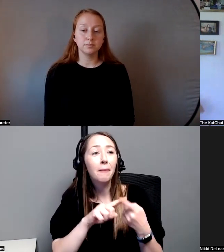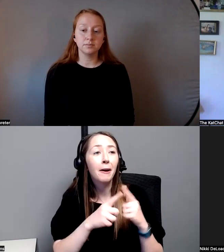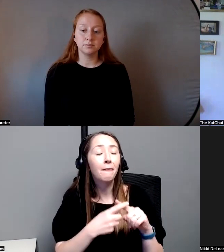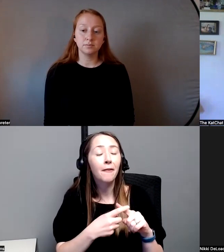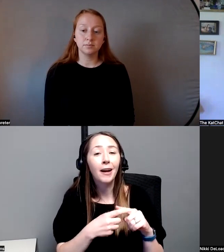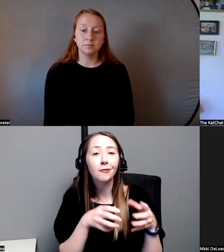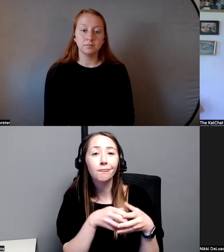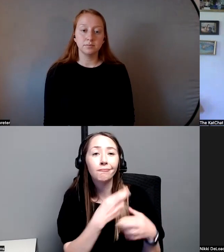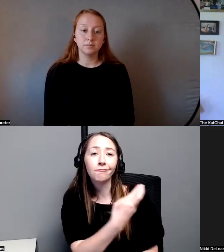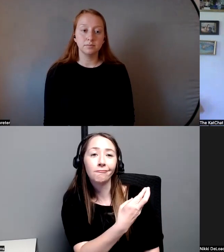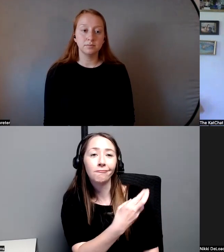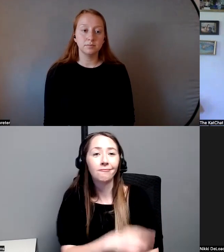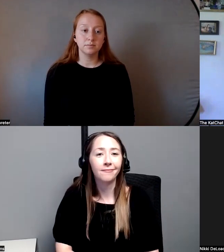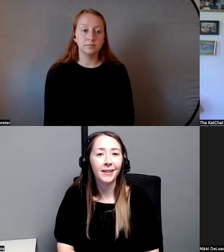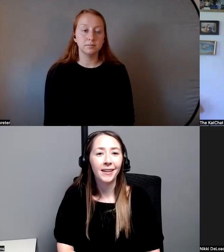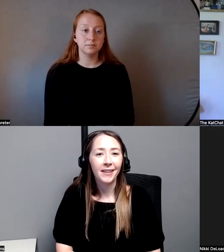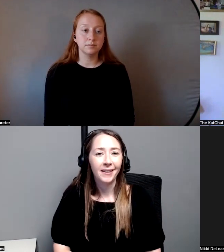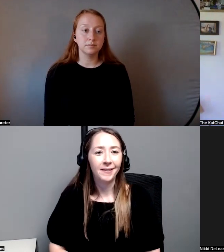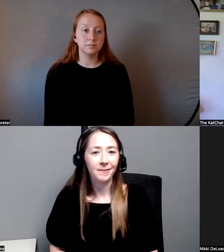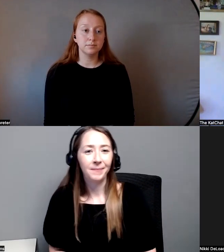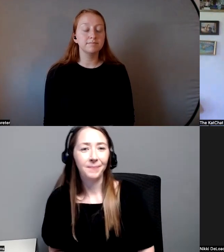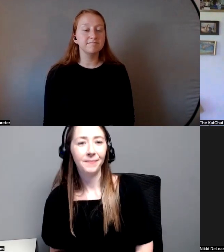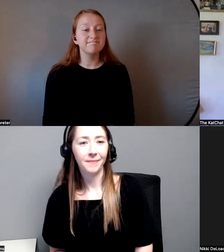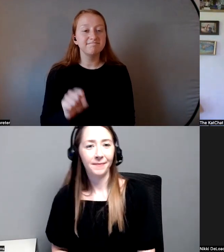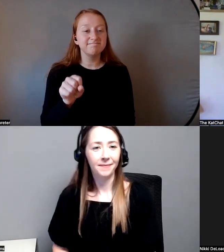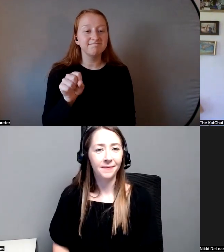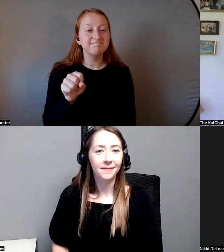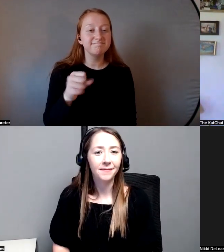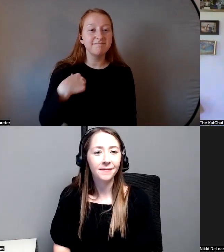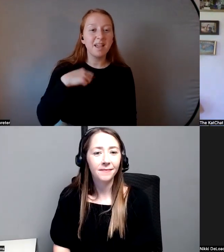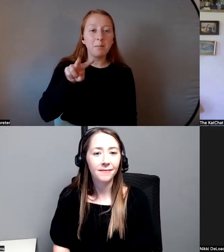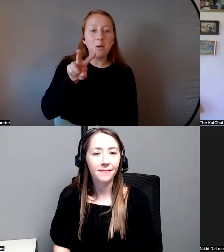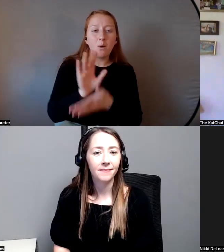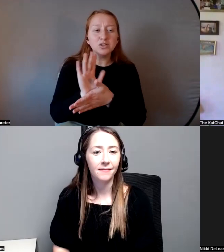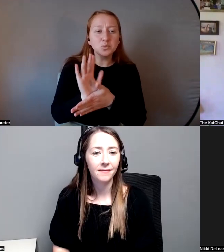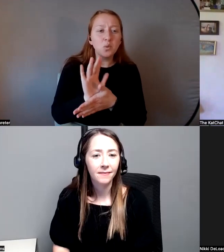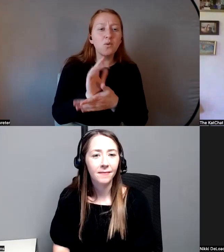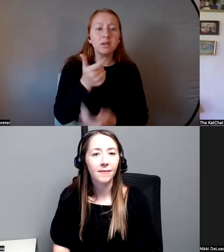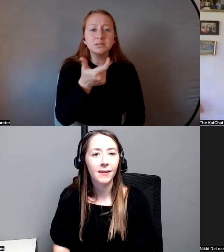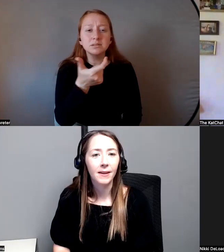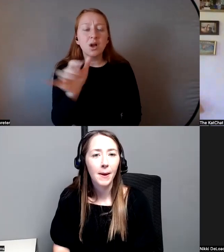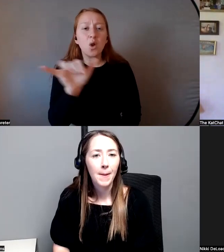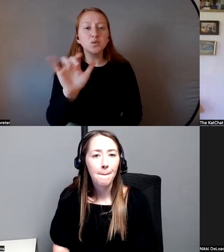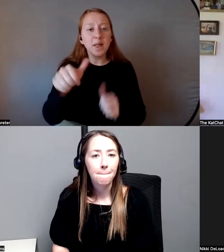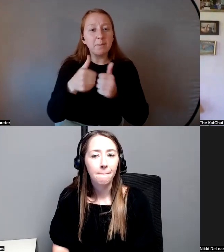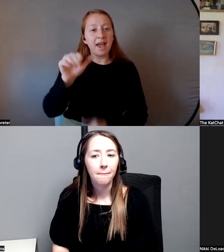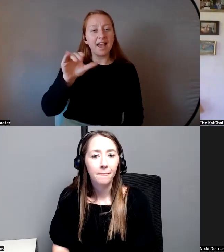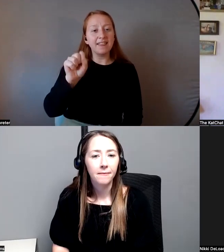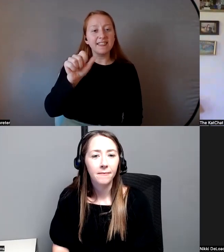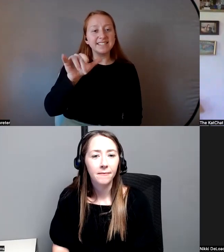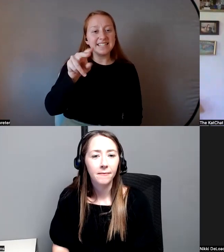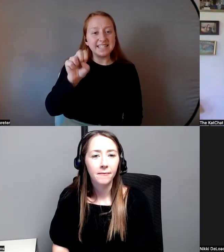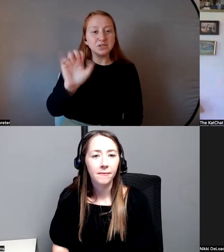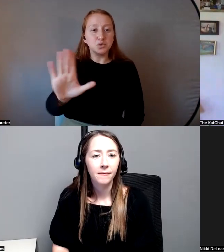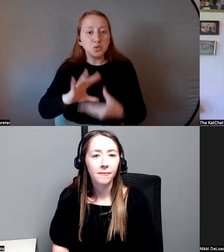my very best friends. Definitely. I mean, I was watching it like I watched it behind the scenes with your stories